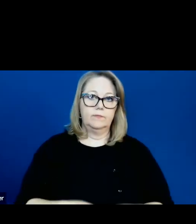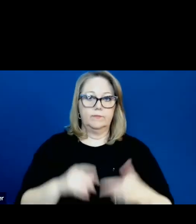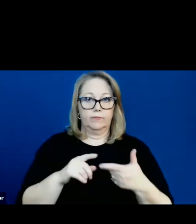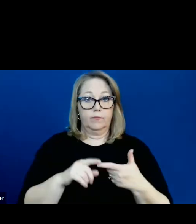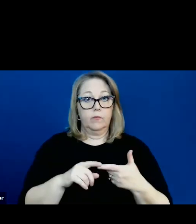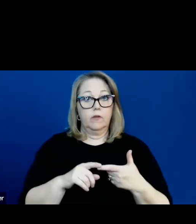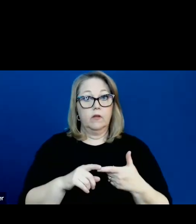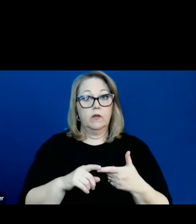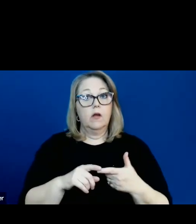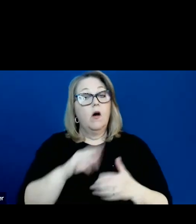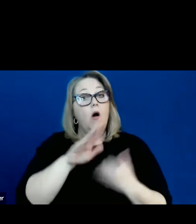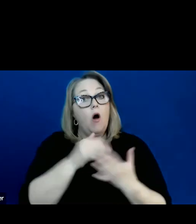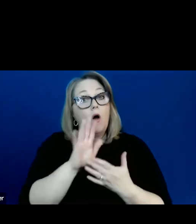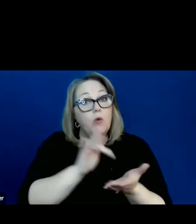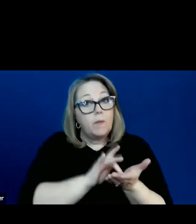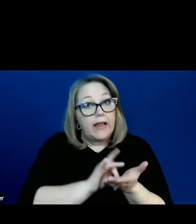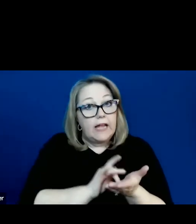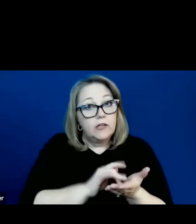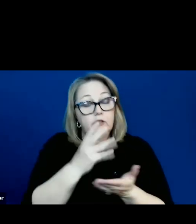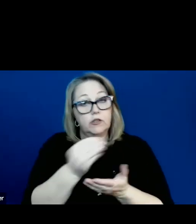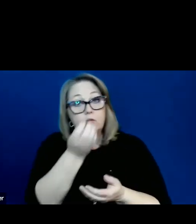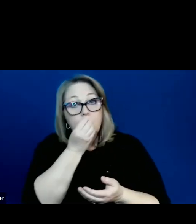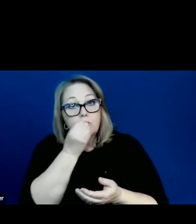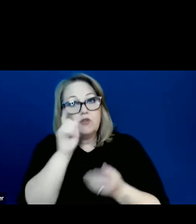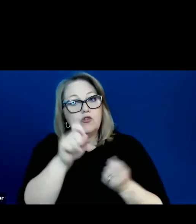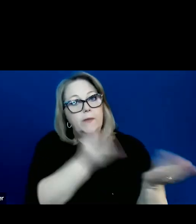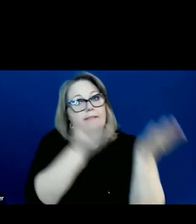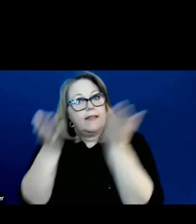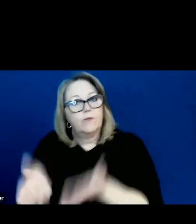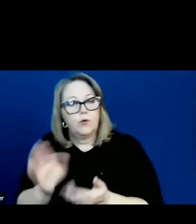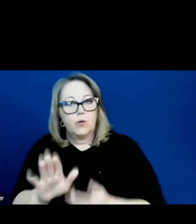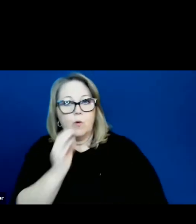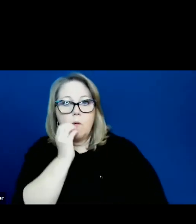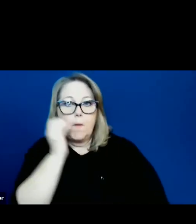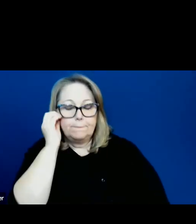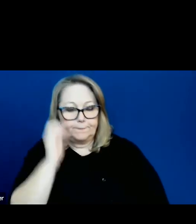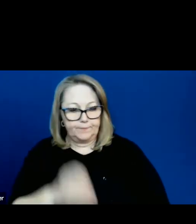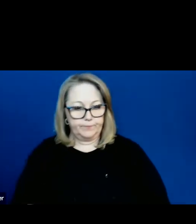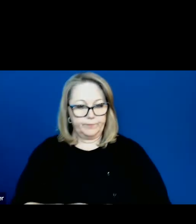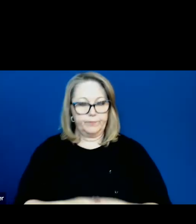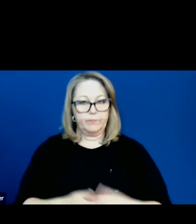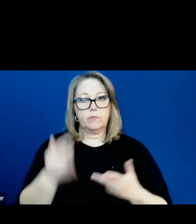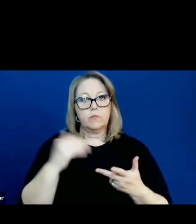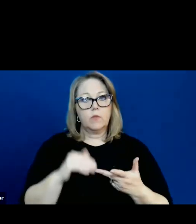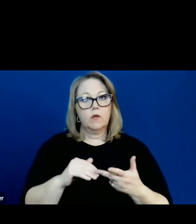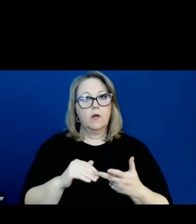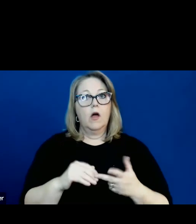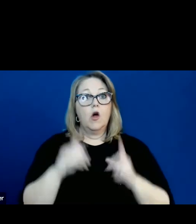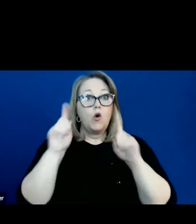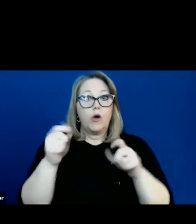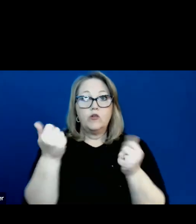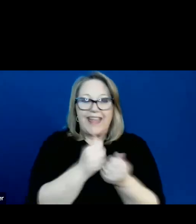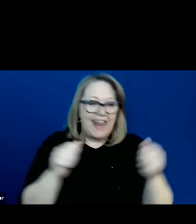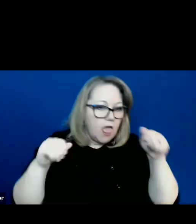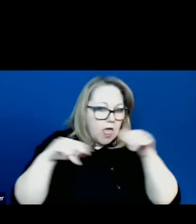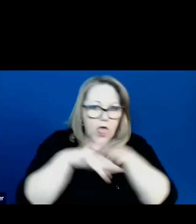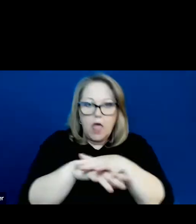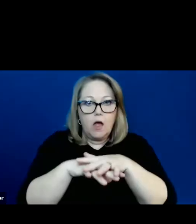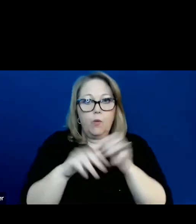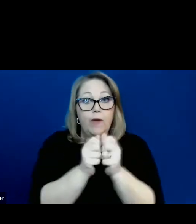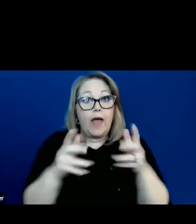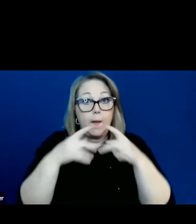groceries and medications delivered. No unmasked public gatherings are safe and no indoor private gatherings are